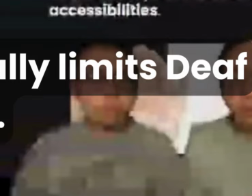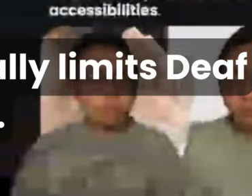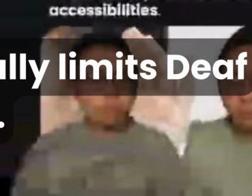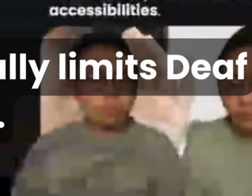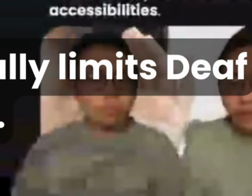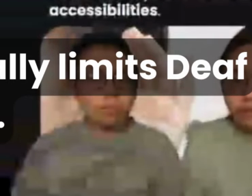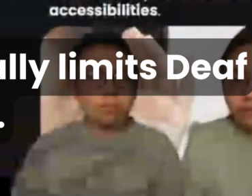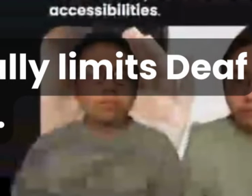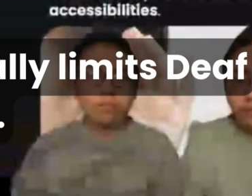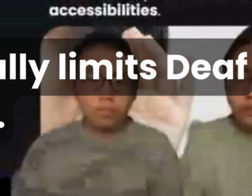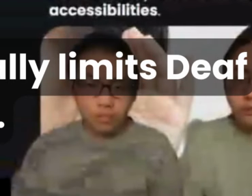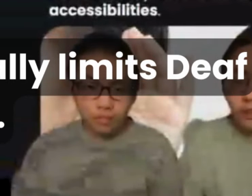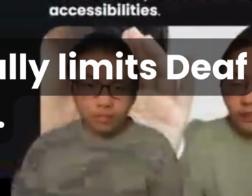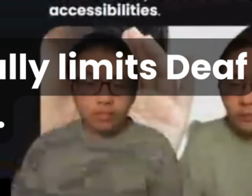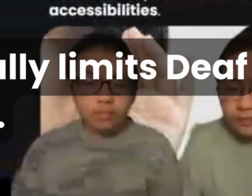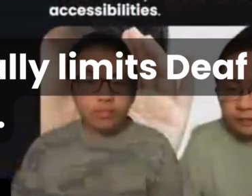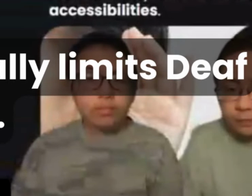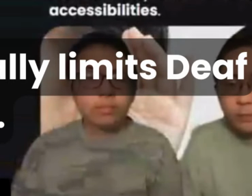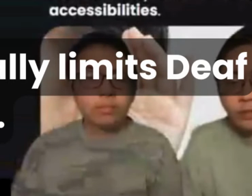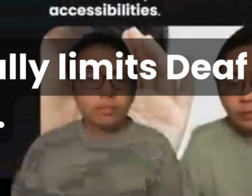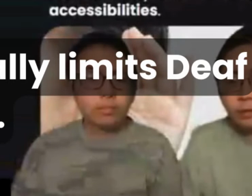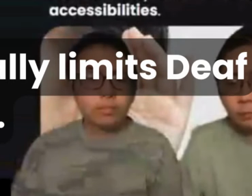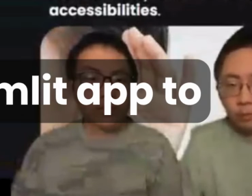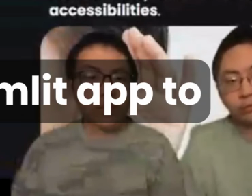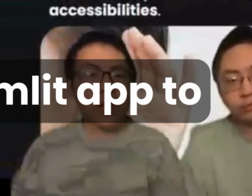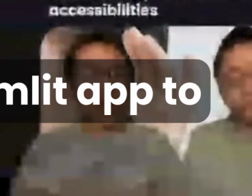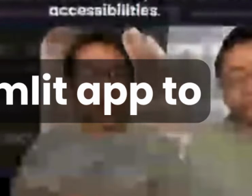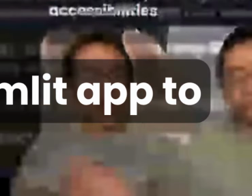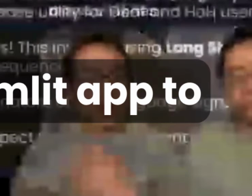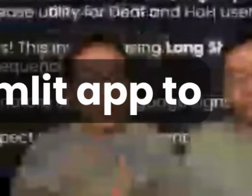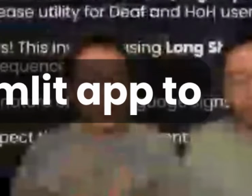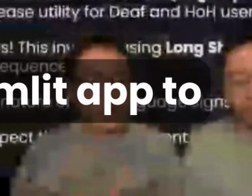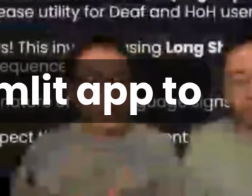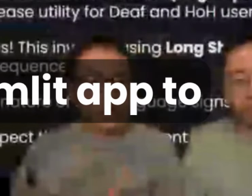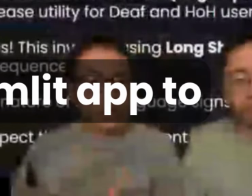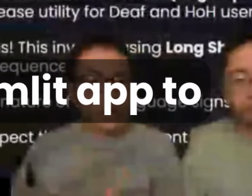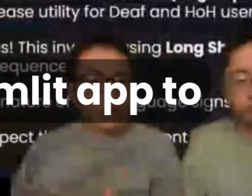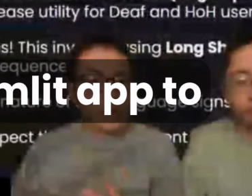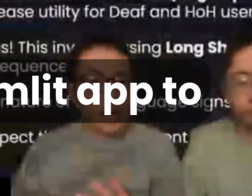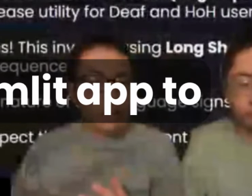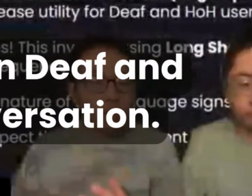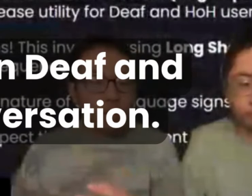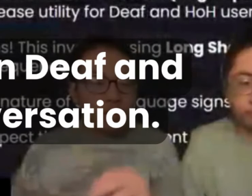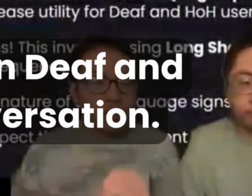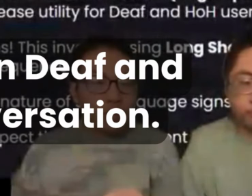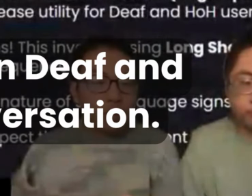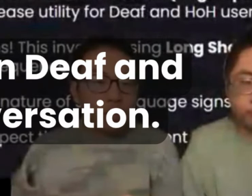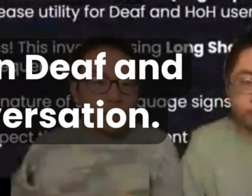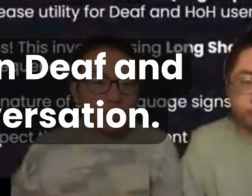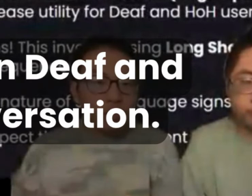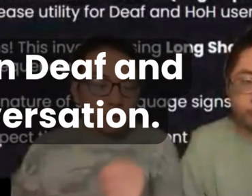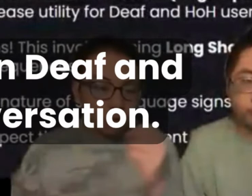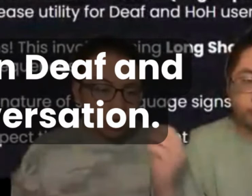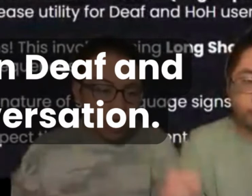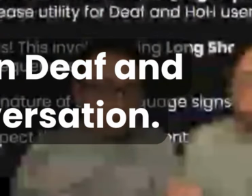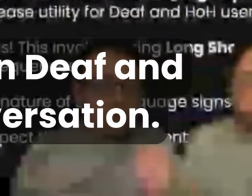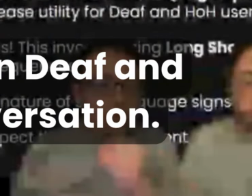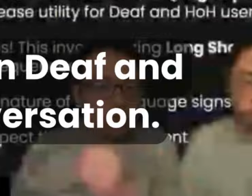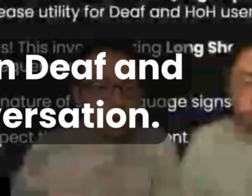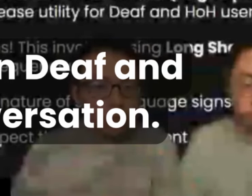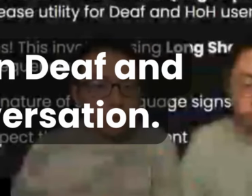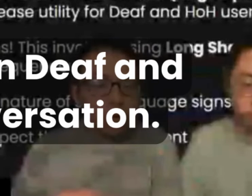and most importantly, discrimination really limits deaf people in the hearing world. So our solution is to create a Streamlit app to facilitate the communication between